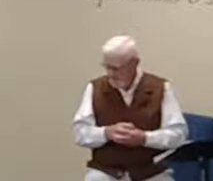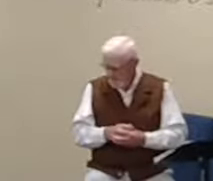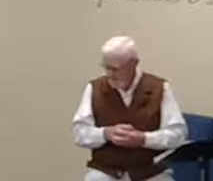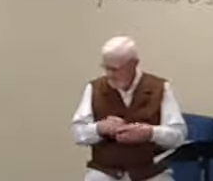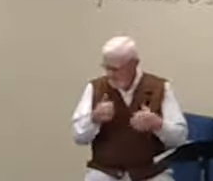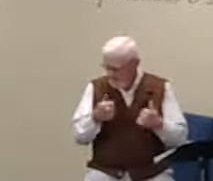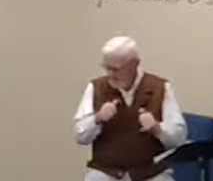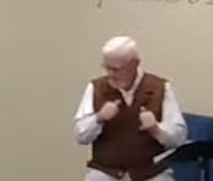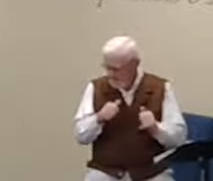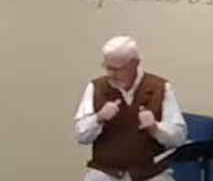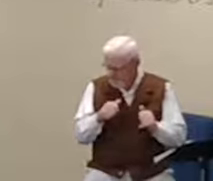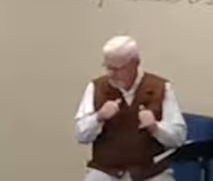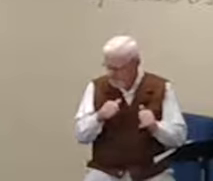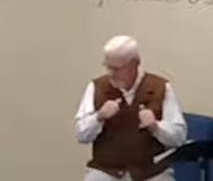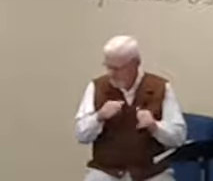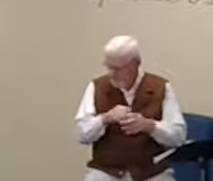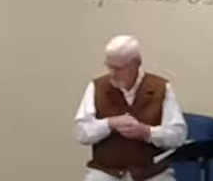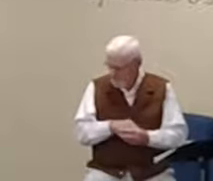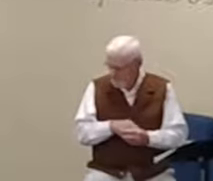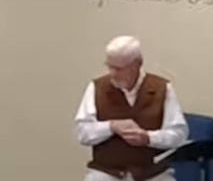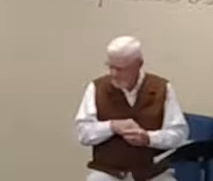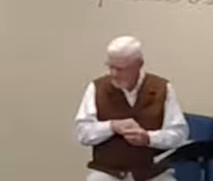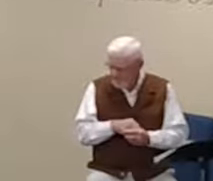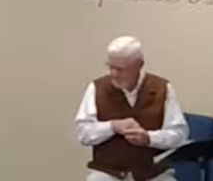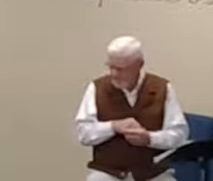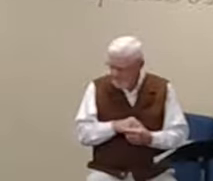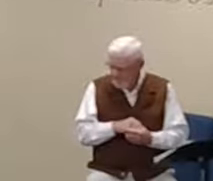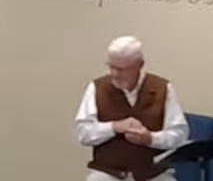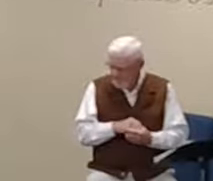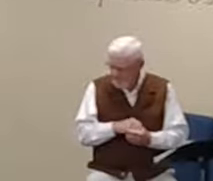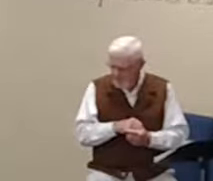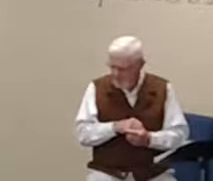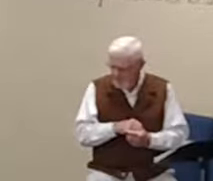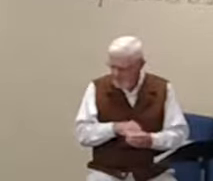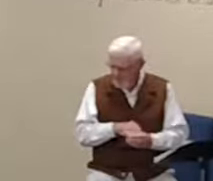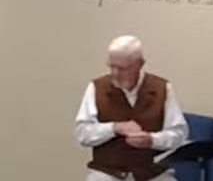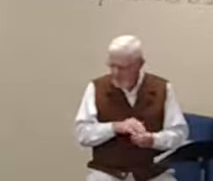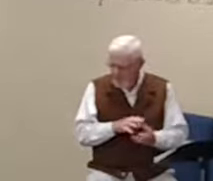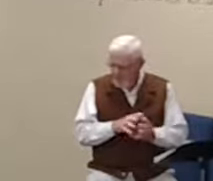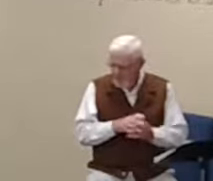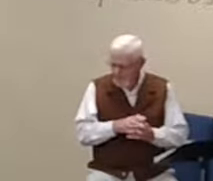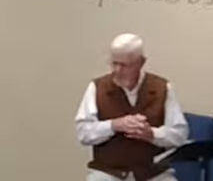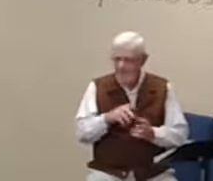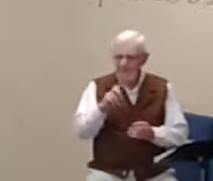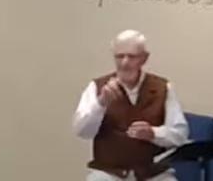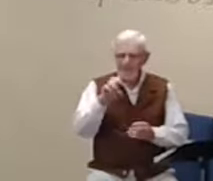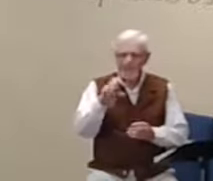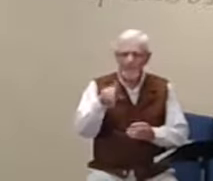trying to... You might have to explain those two words. Deputation? And furlough. And furlough. Okay.